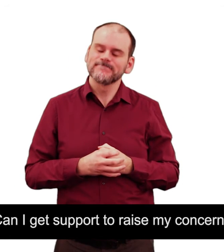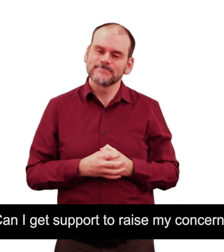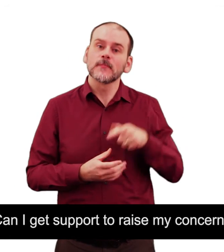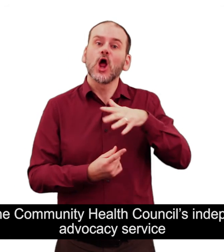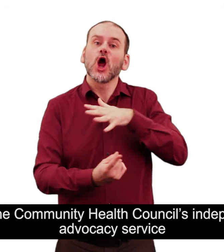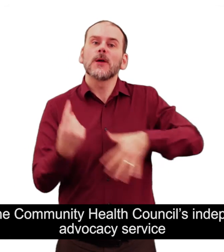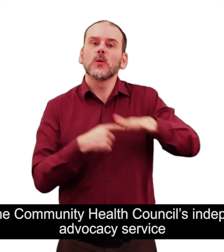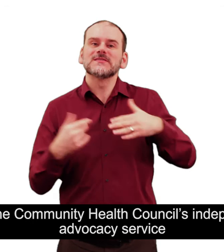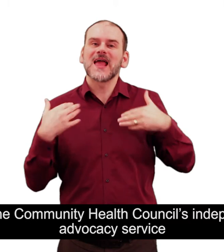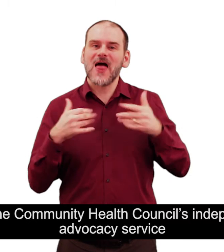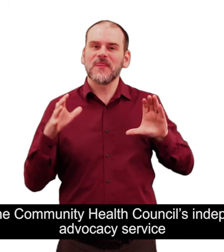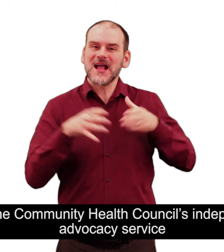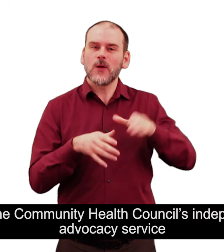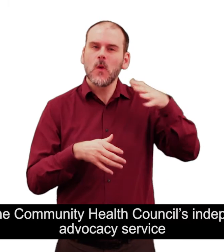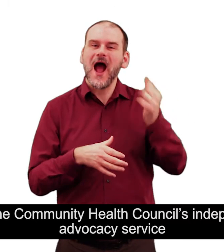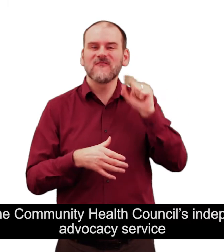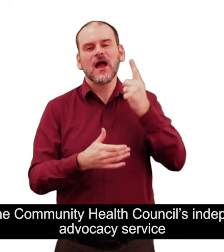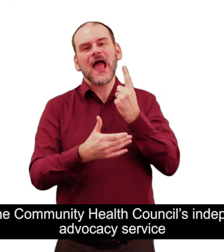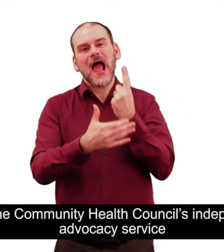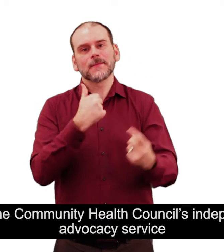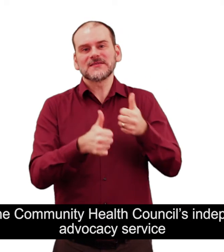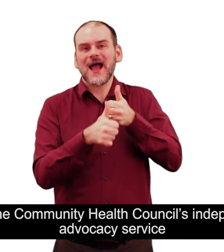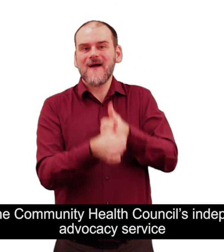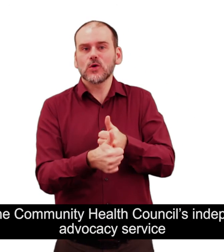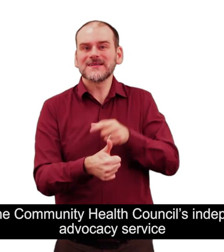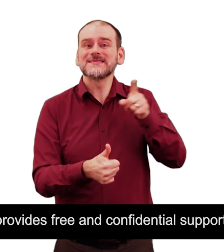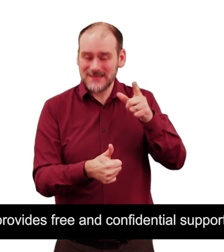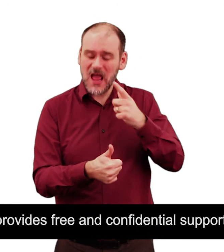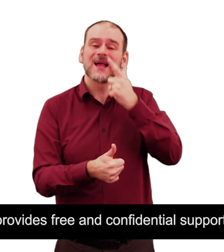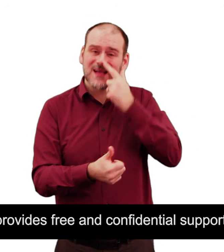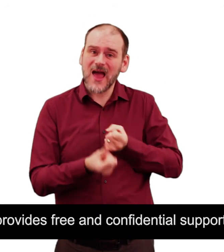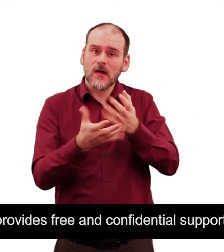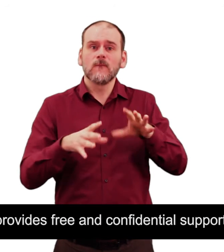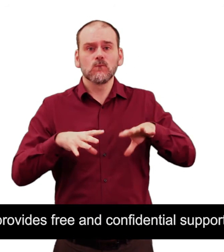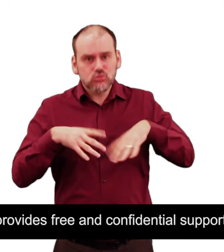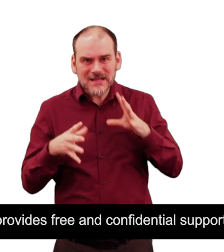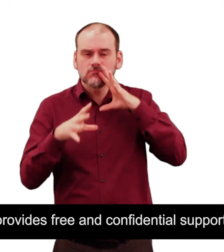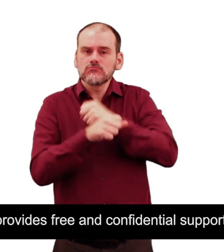Yes, the Community Health Council's Independent Advocacy Service provides free and confidential support.